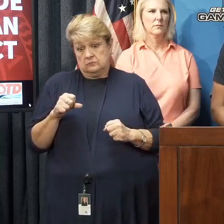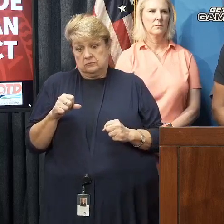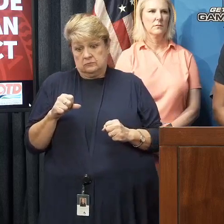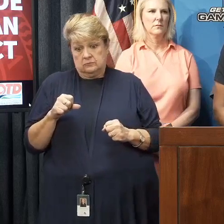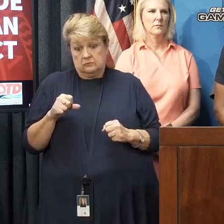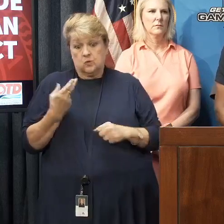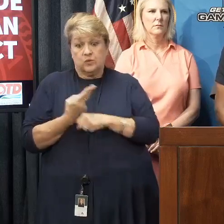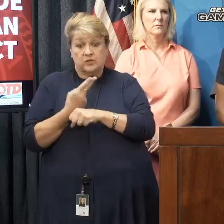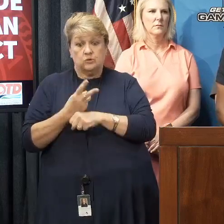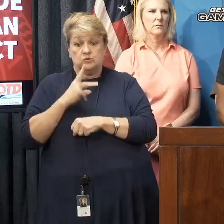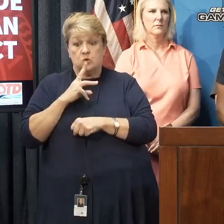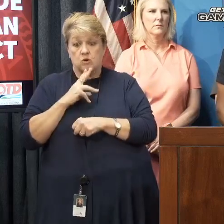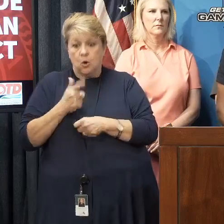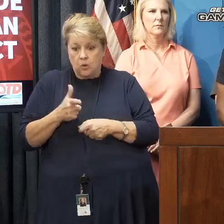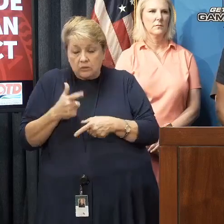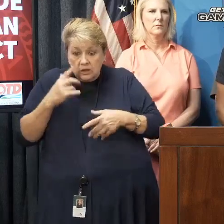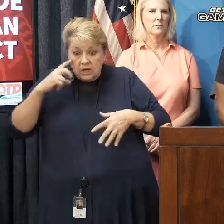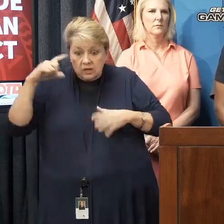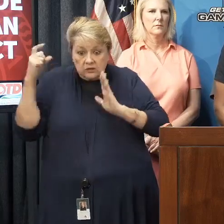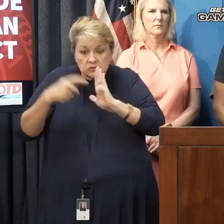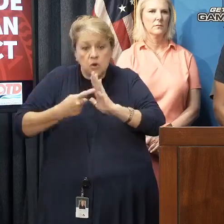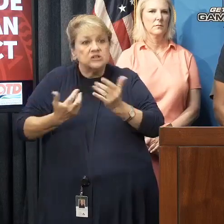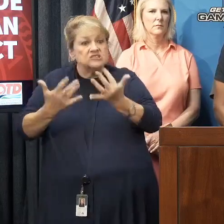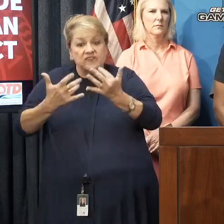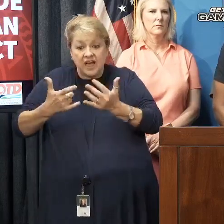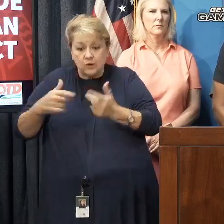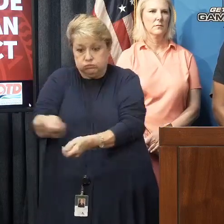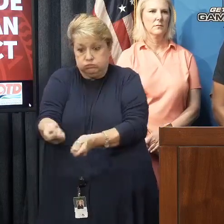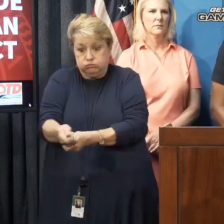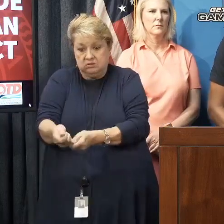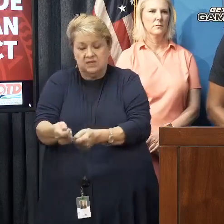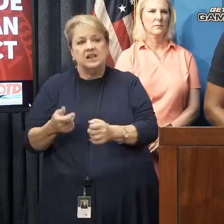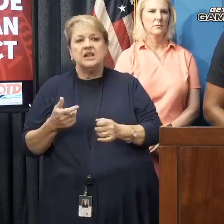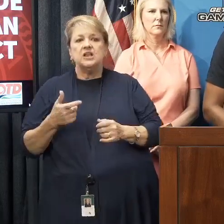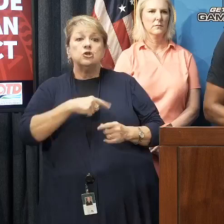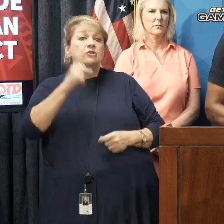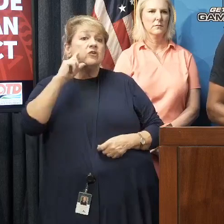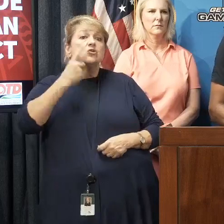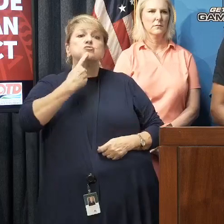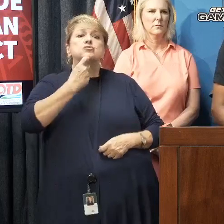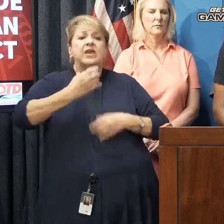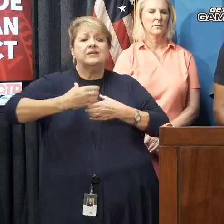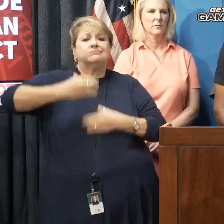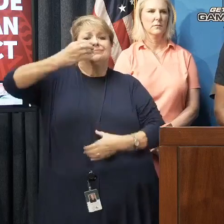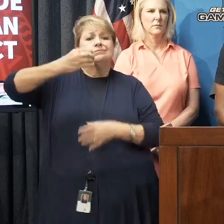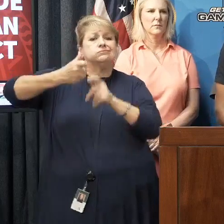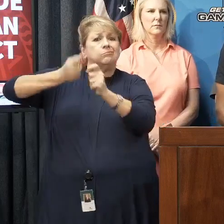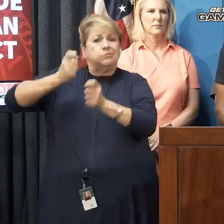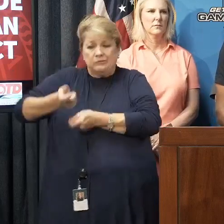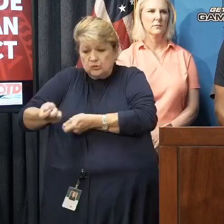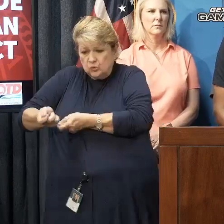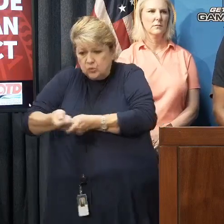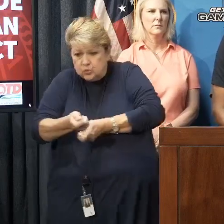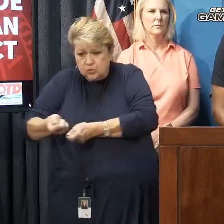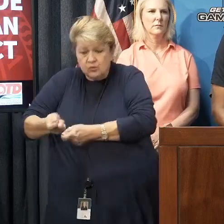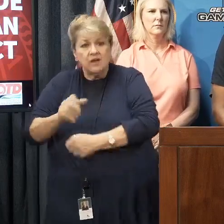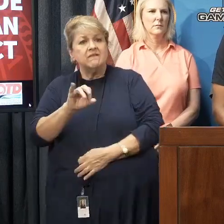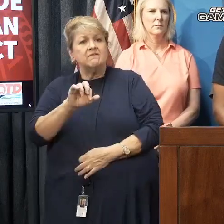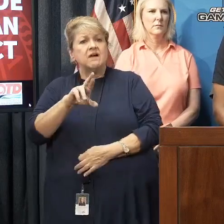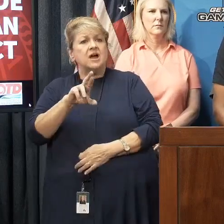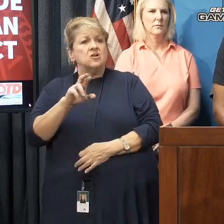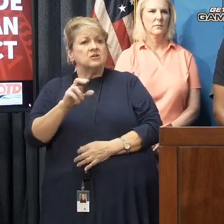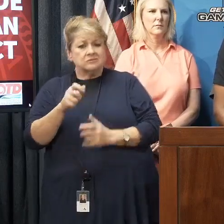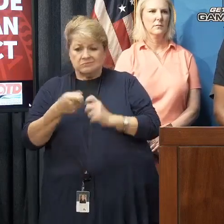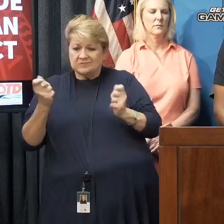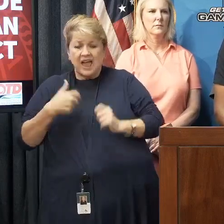we use water to try to extinguish a fire and use your fire extinguishers. You heard some of the other state partners talk about having fire